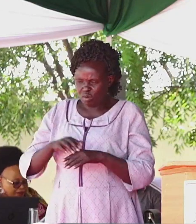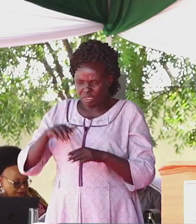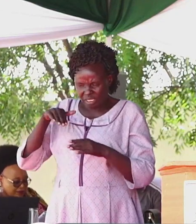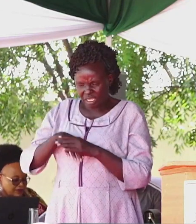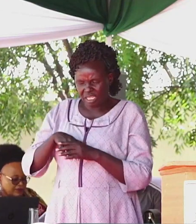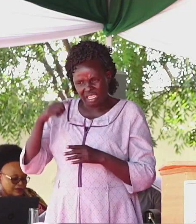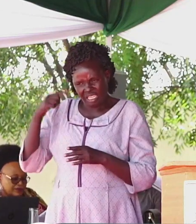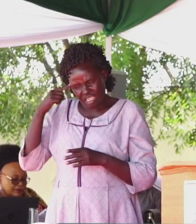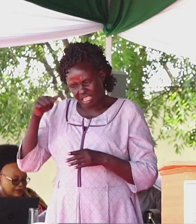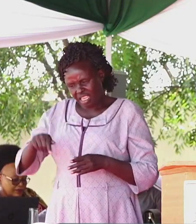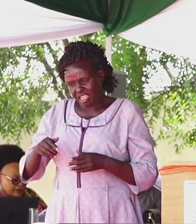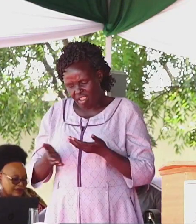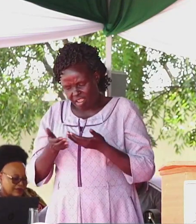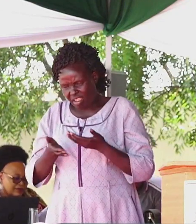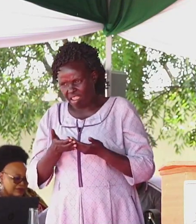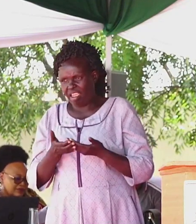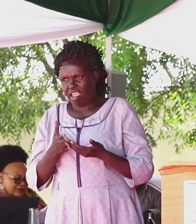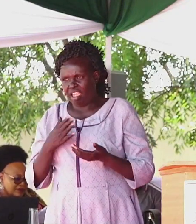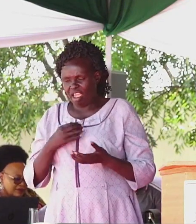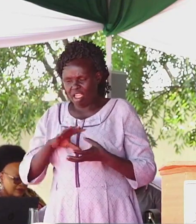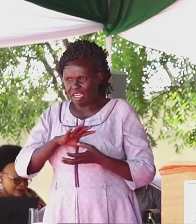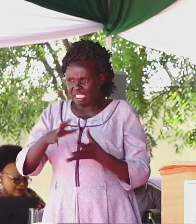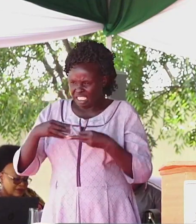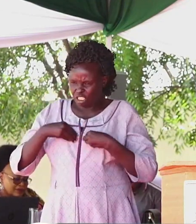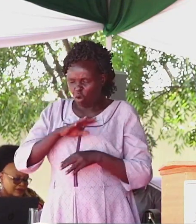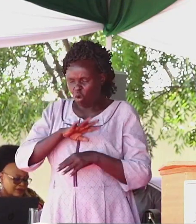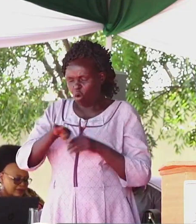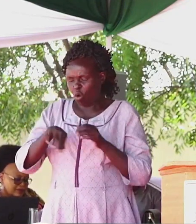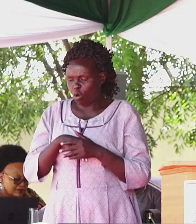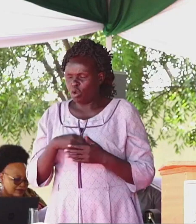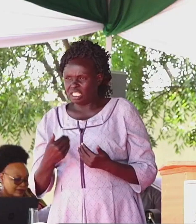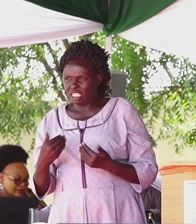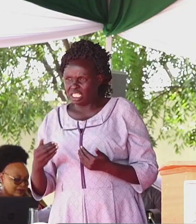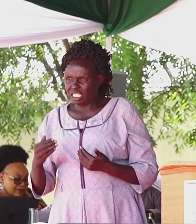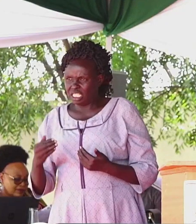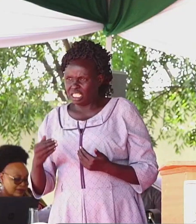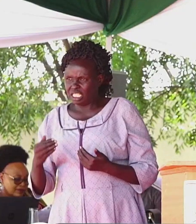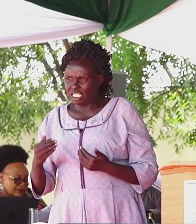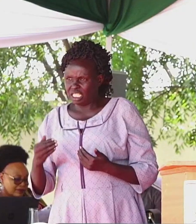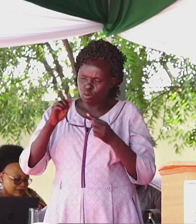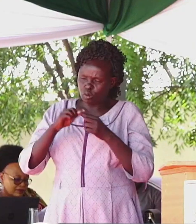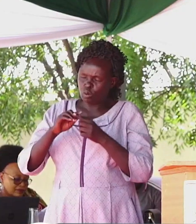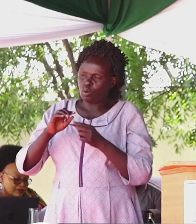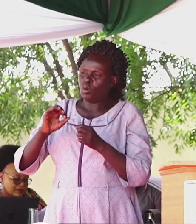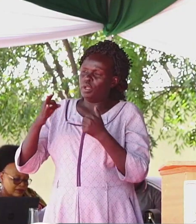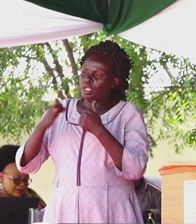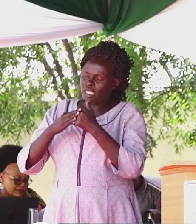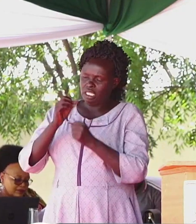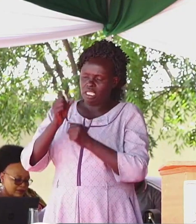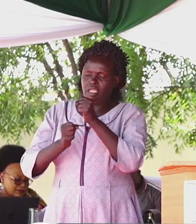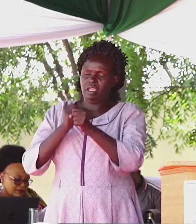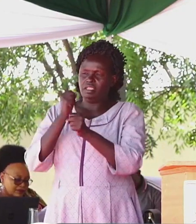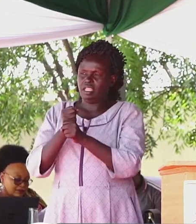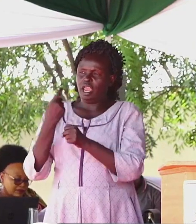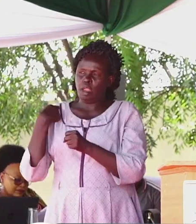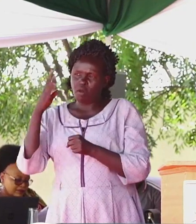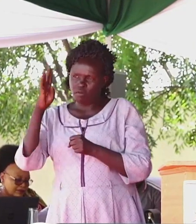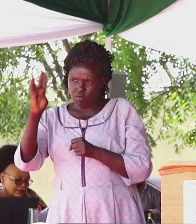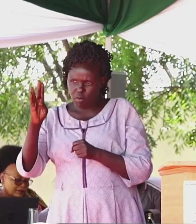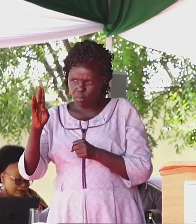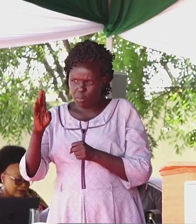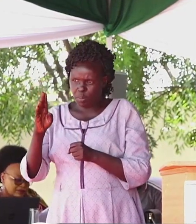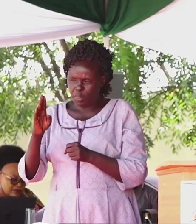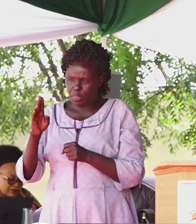the care and needs of all children aged 0 to 8 years. Number four, under